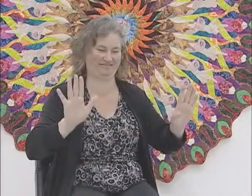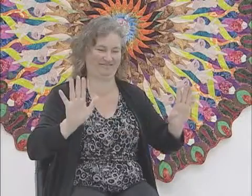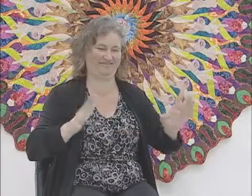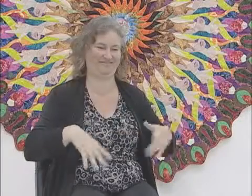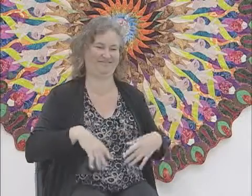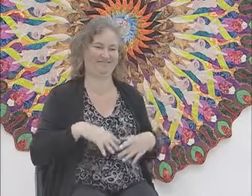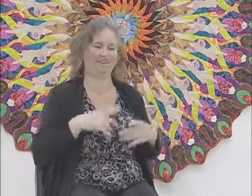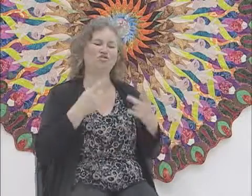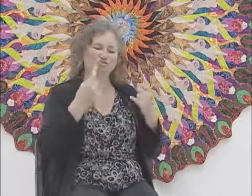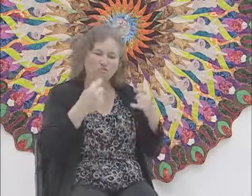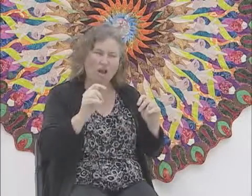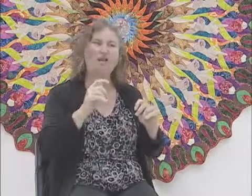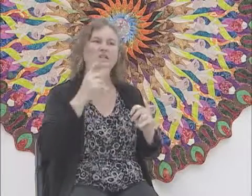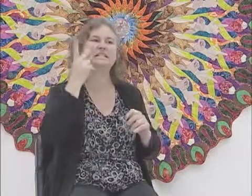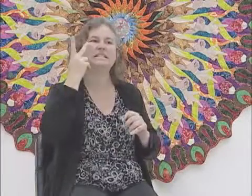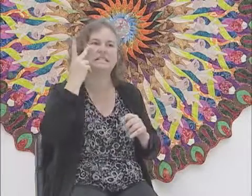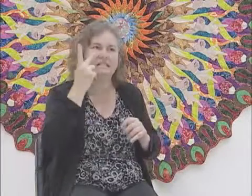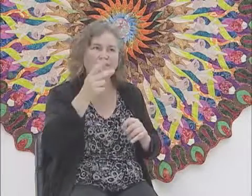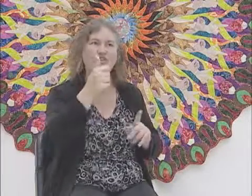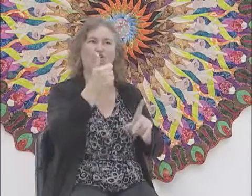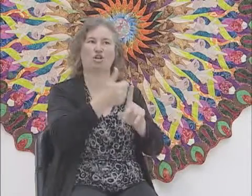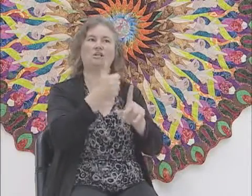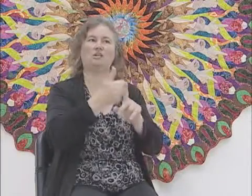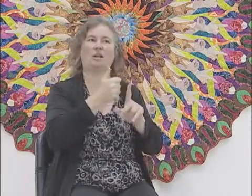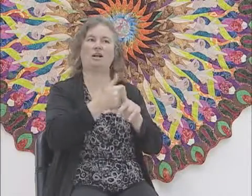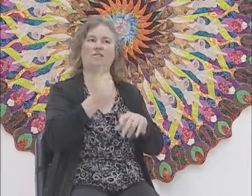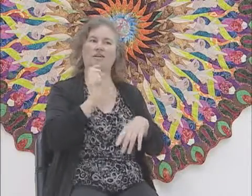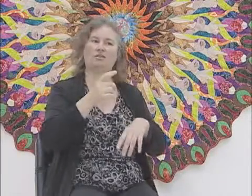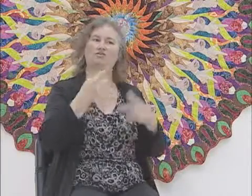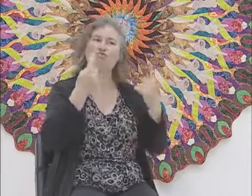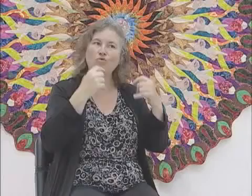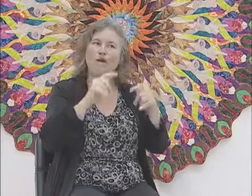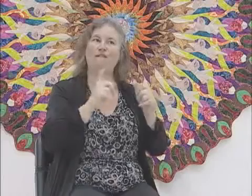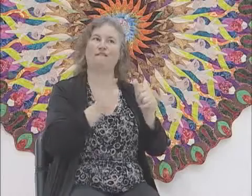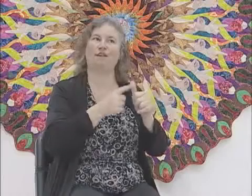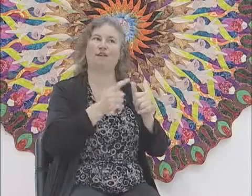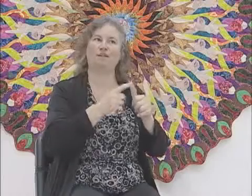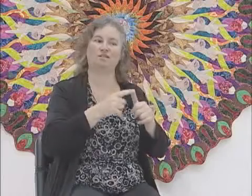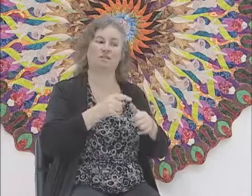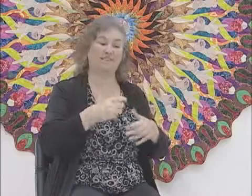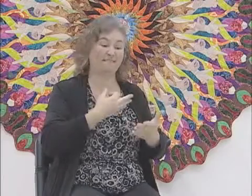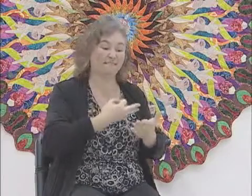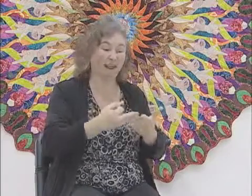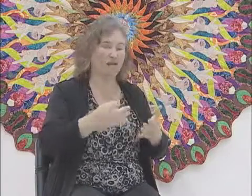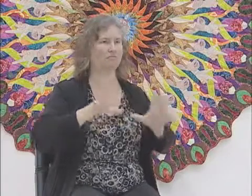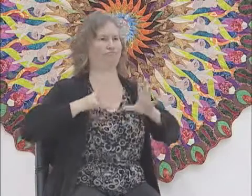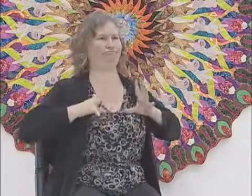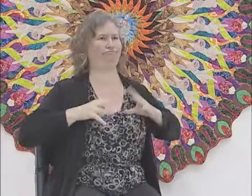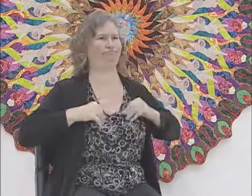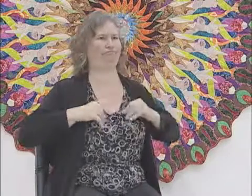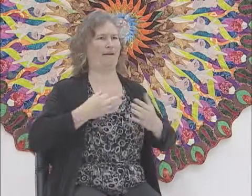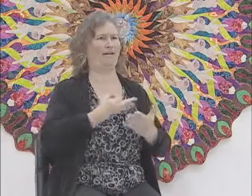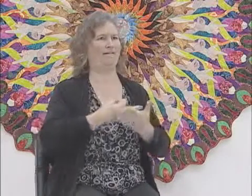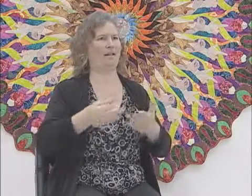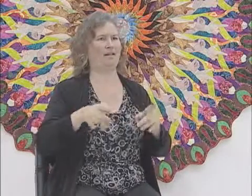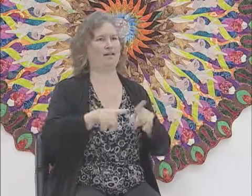Please, just do what you want to do. You have to try things out yourself. You give it a try first, and if you fail, that's